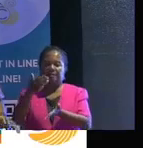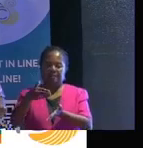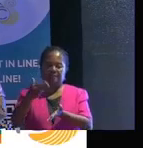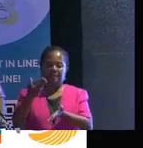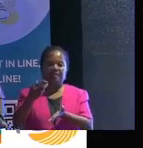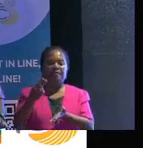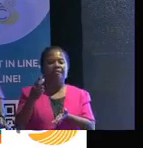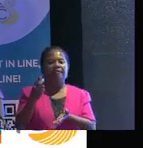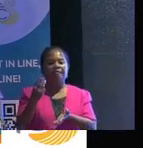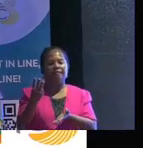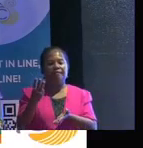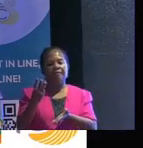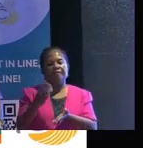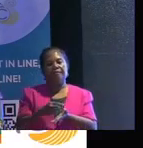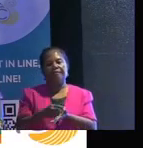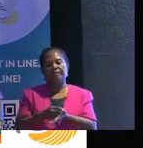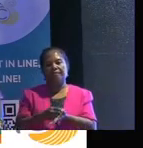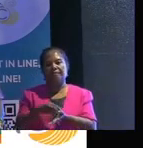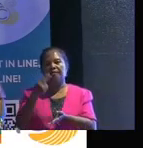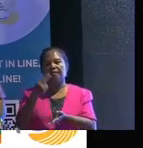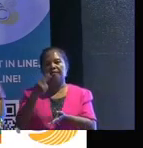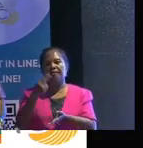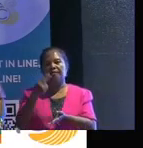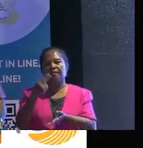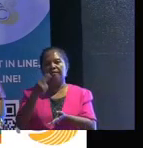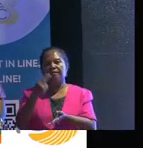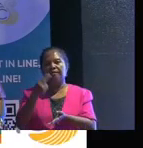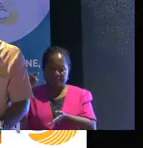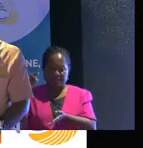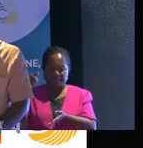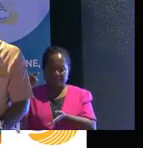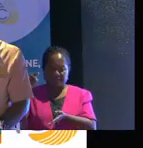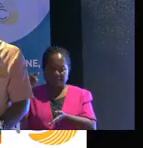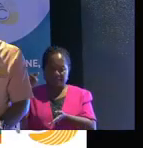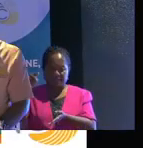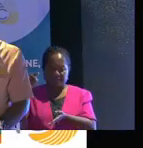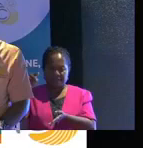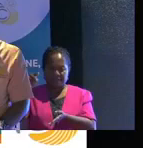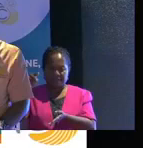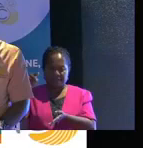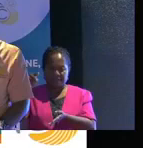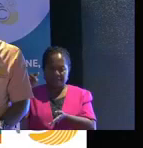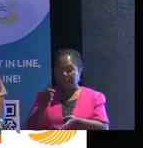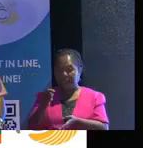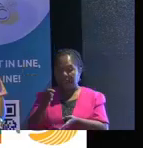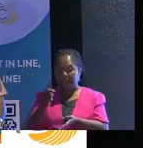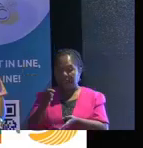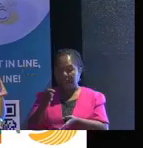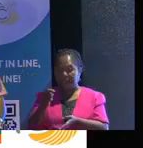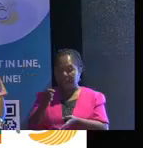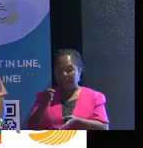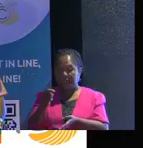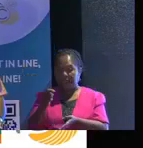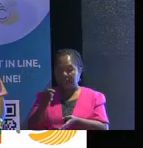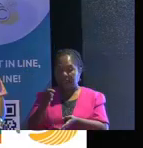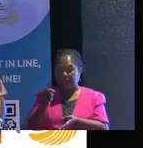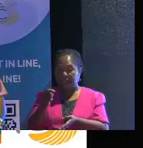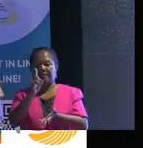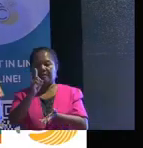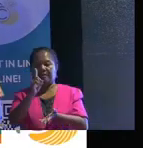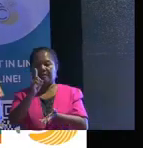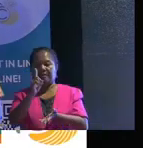that amount will be taxed at 2%. Whatever that was incurred after that date, after